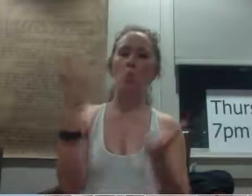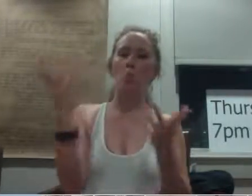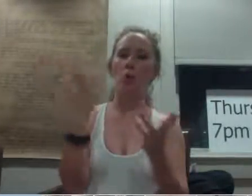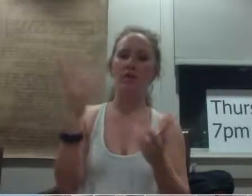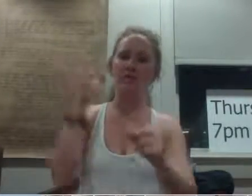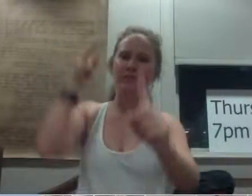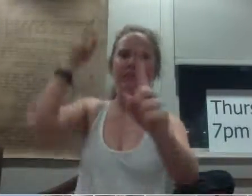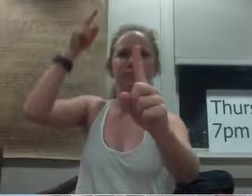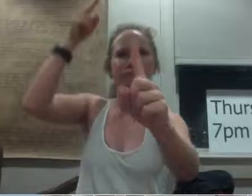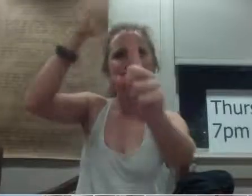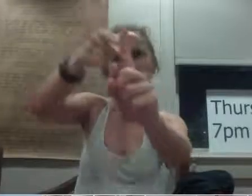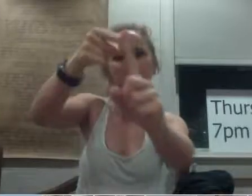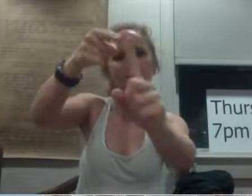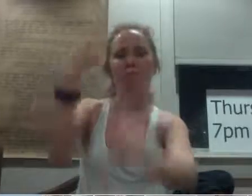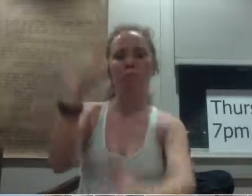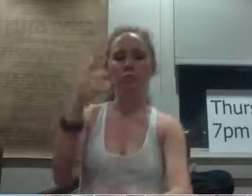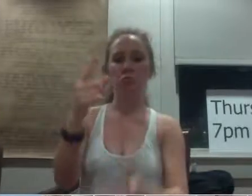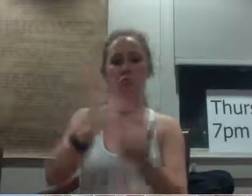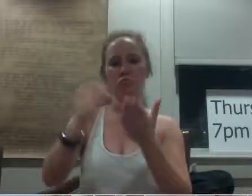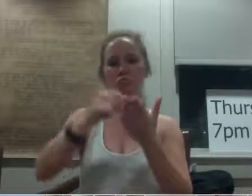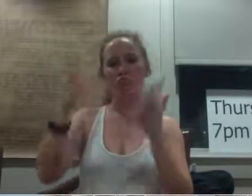If you think about what the main point is,